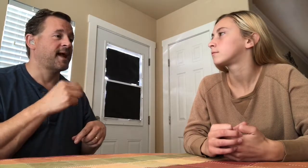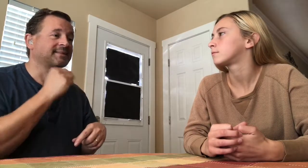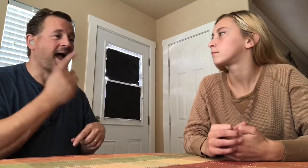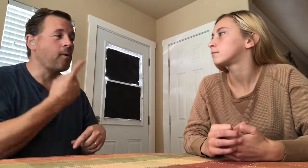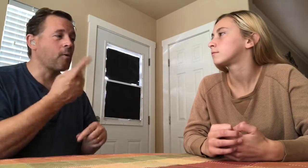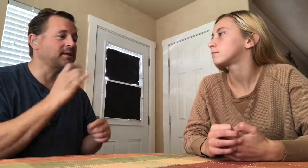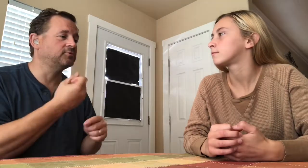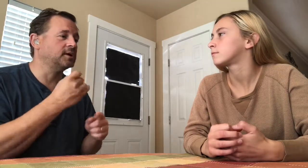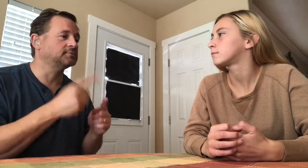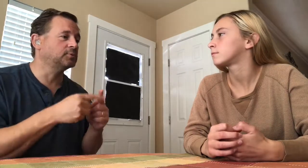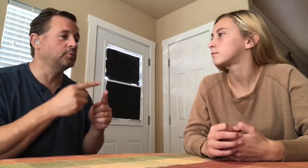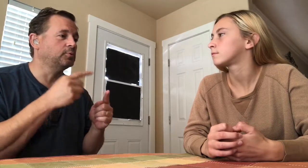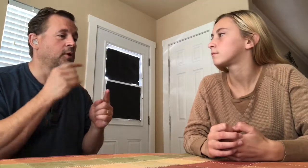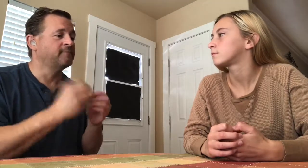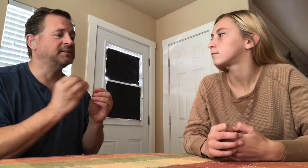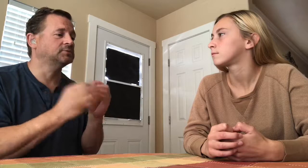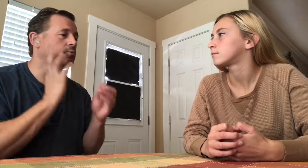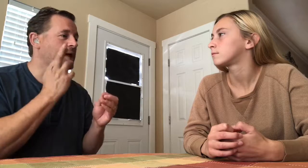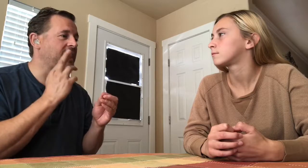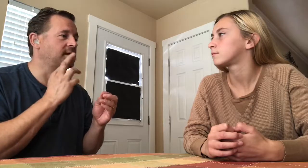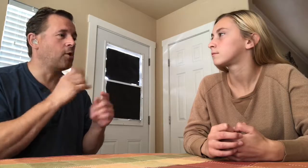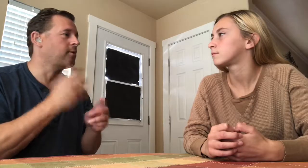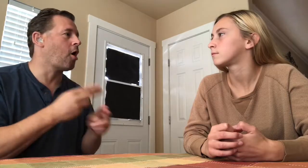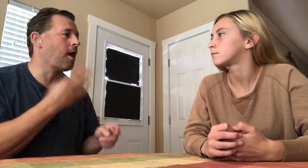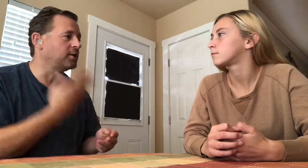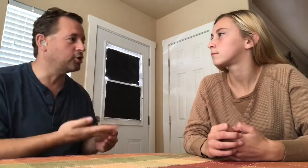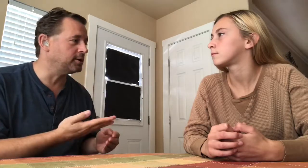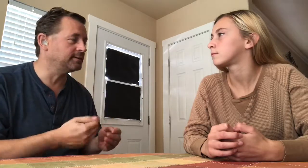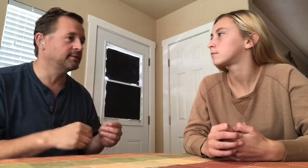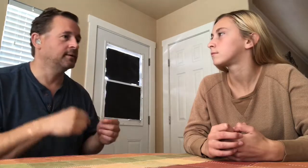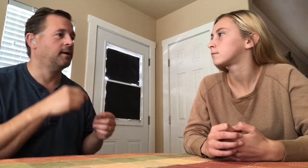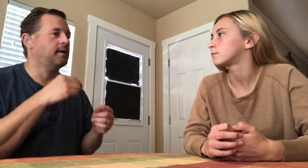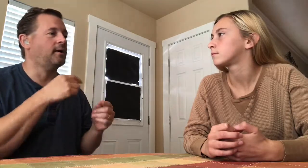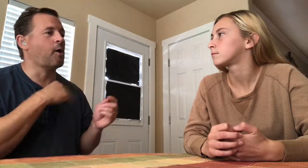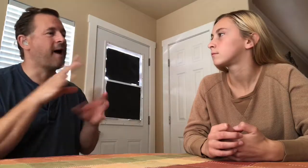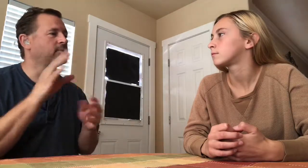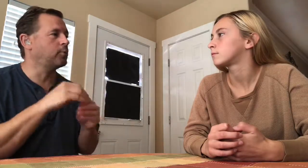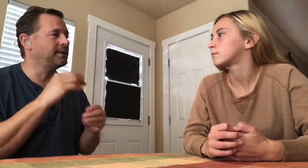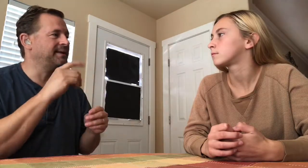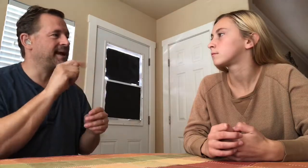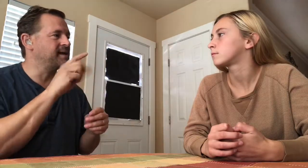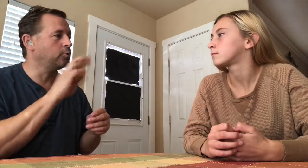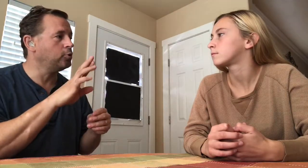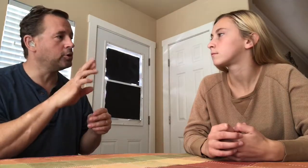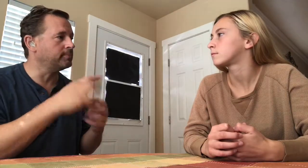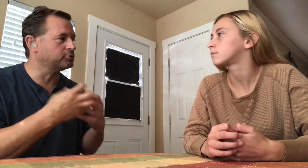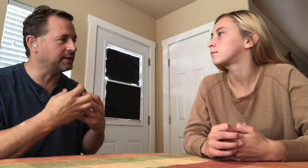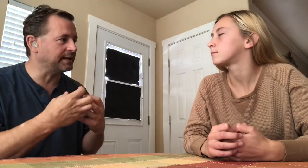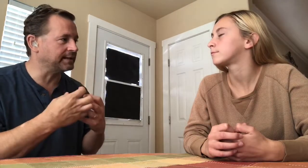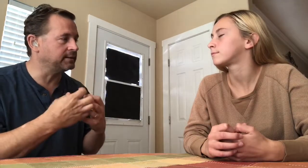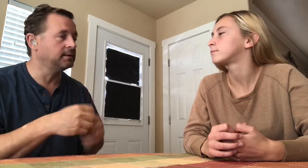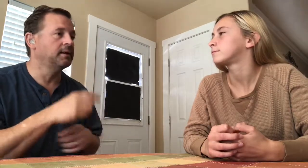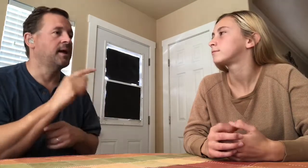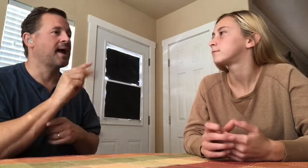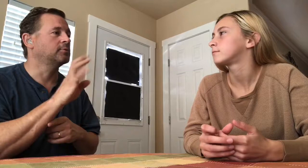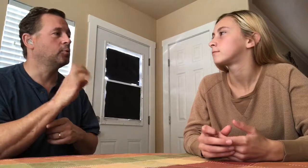And not only just to fix the radio and call it good, I'll have to put in a tuner machine and tune